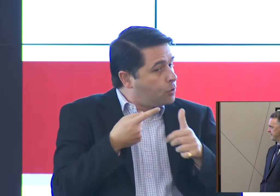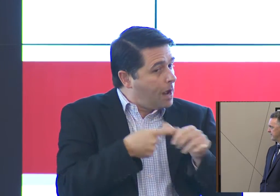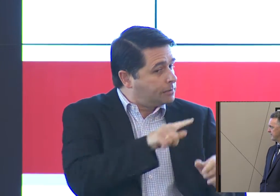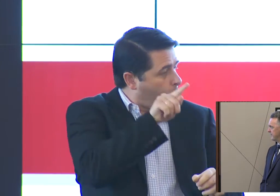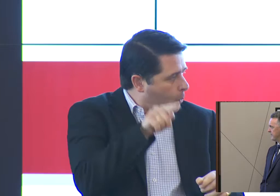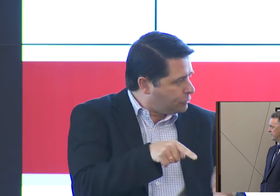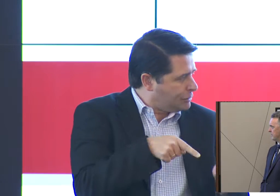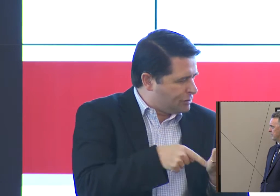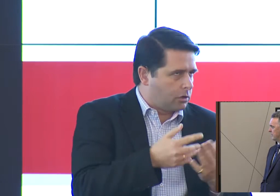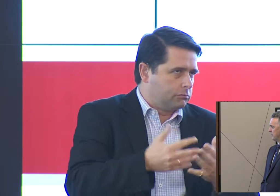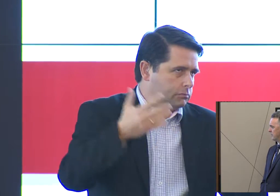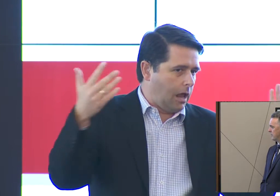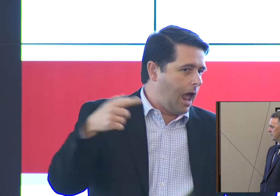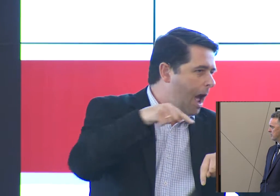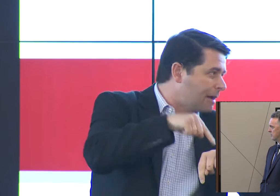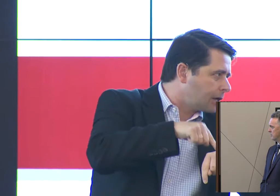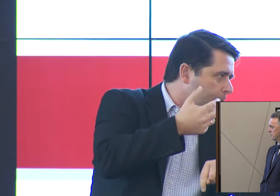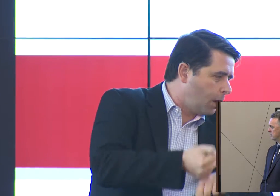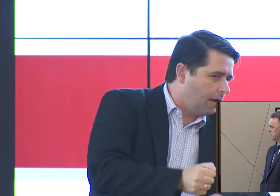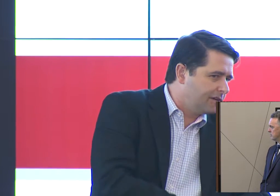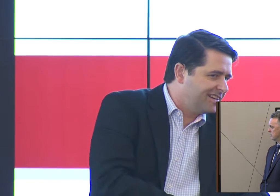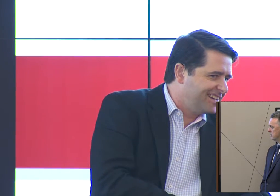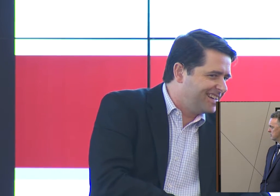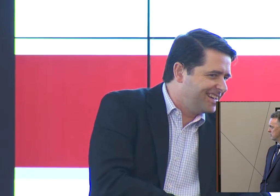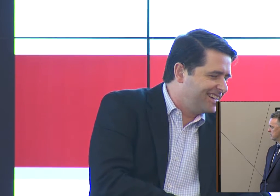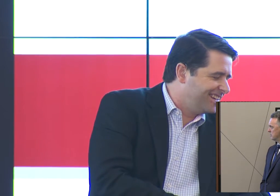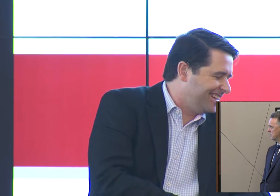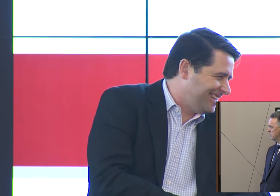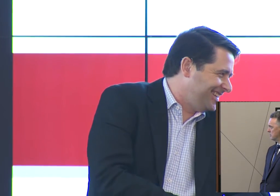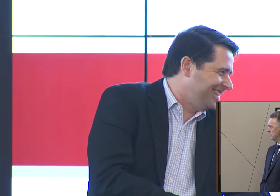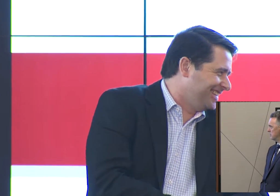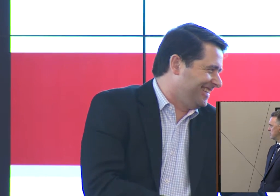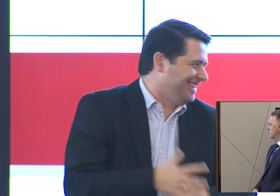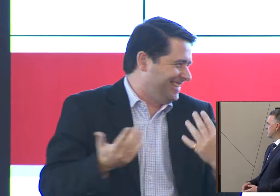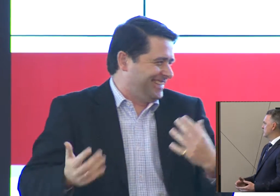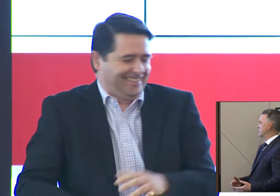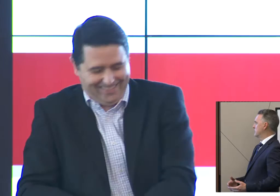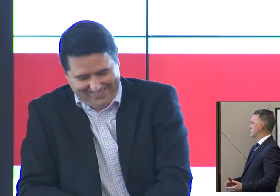into the future, and thank you for that warm welcome. To respond to that question, I mean, Tricia, how much time do we actually have?